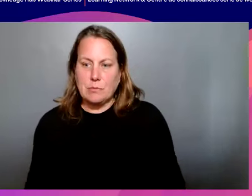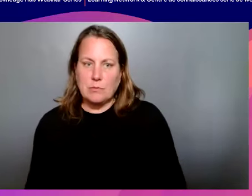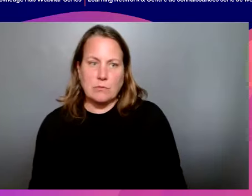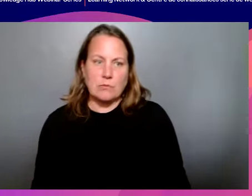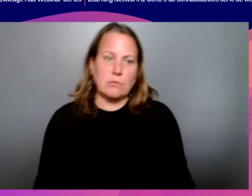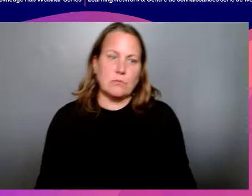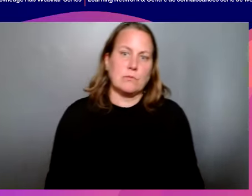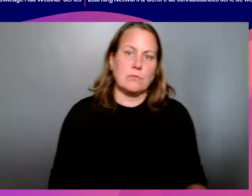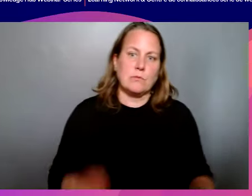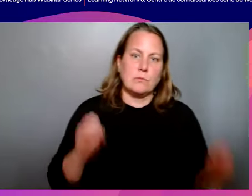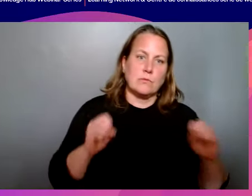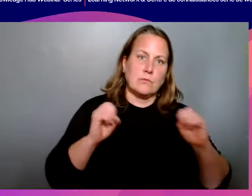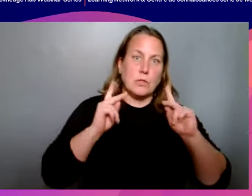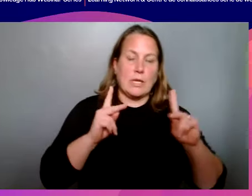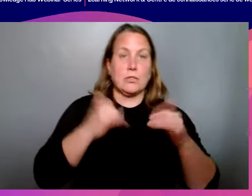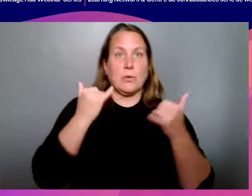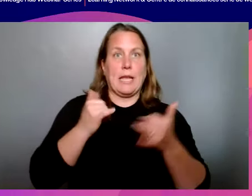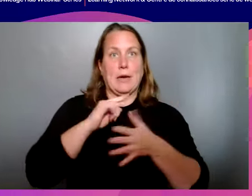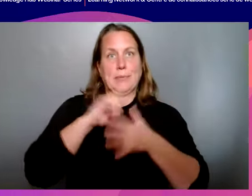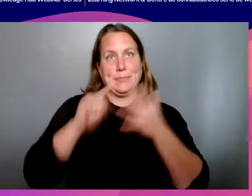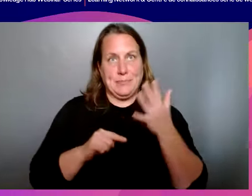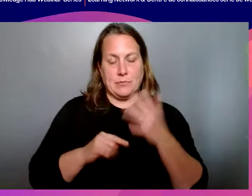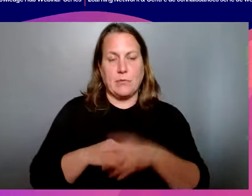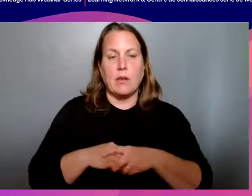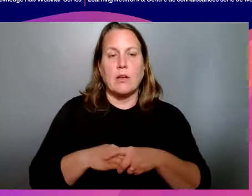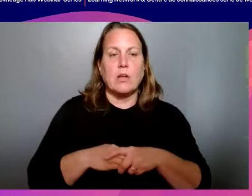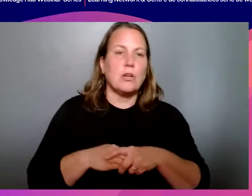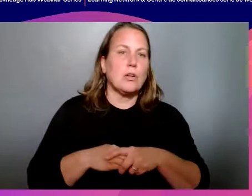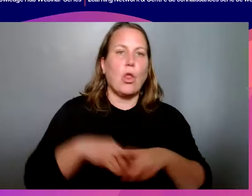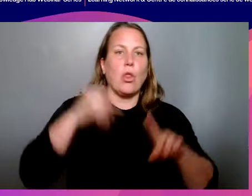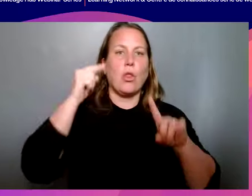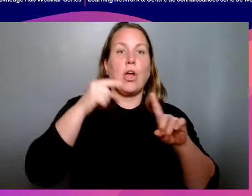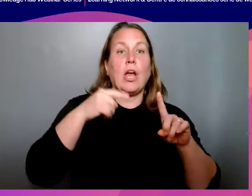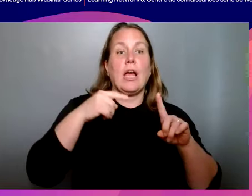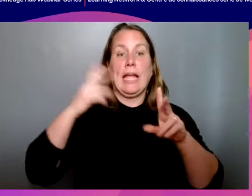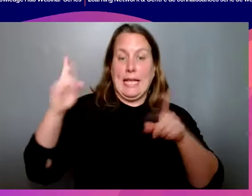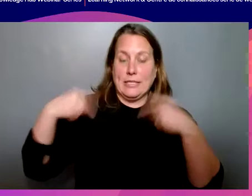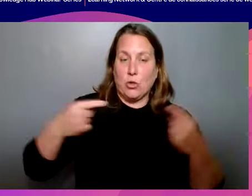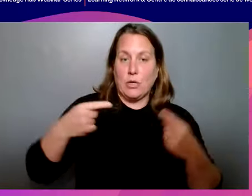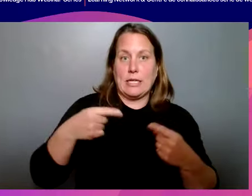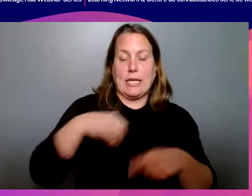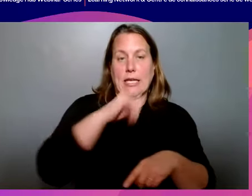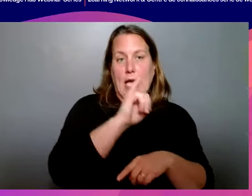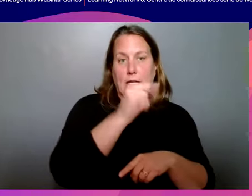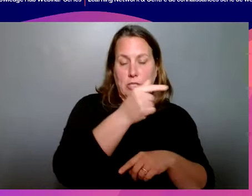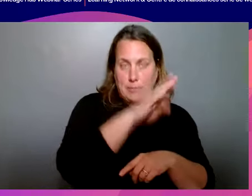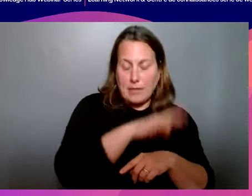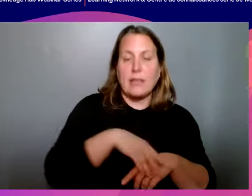Okay, so key takeaways. Historically, the IPV and GBV frameworks have excluded